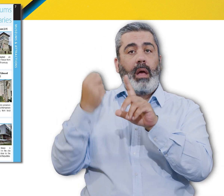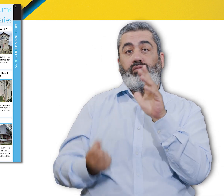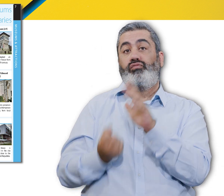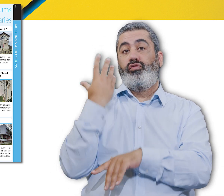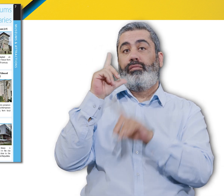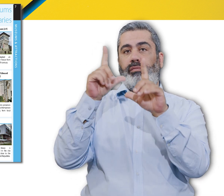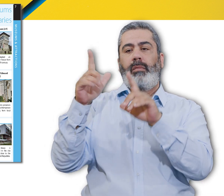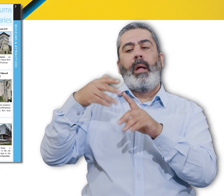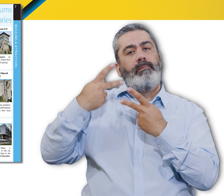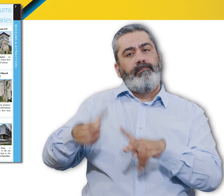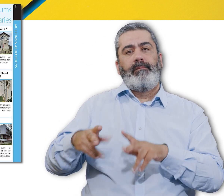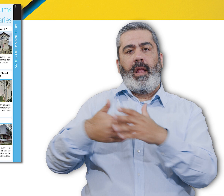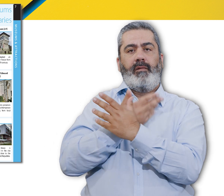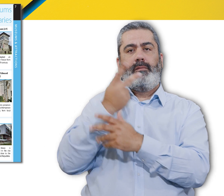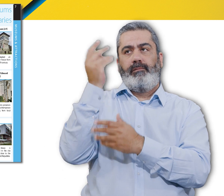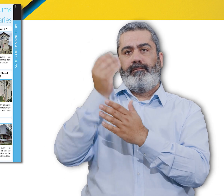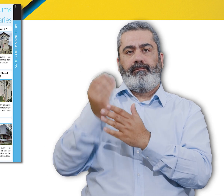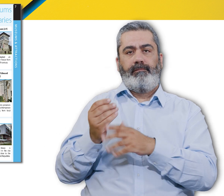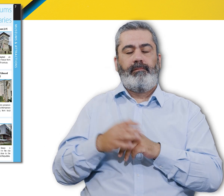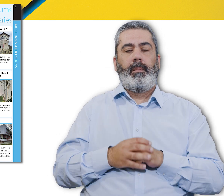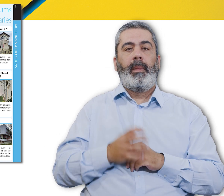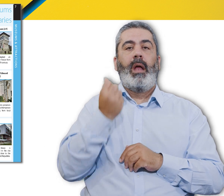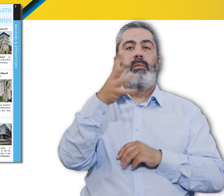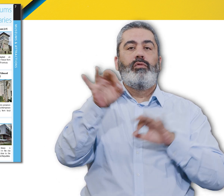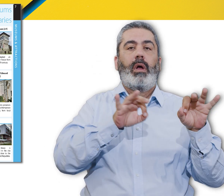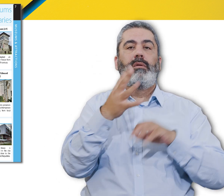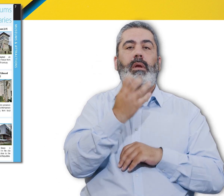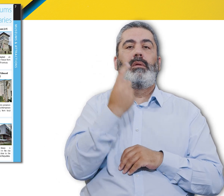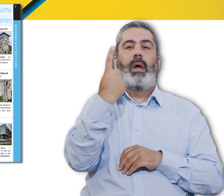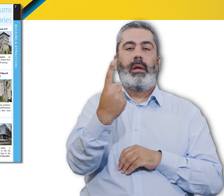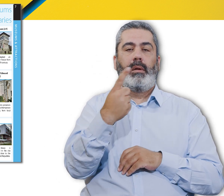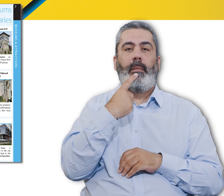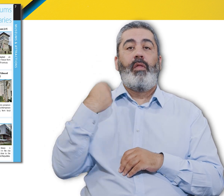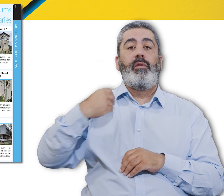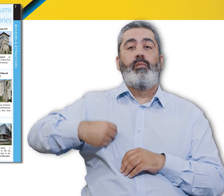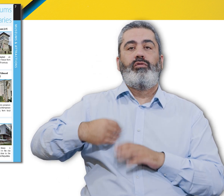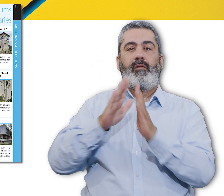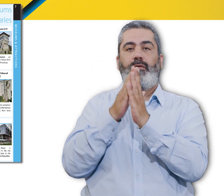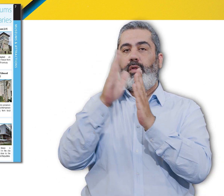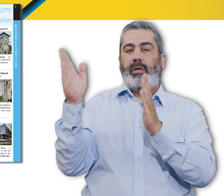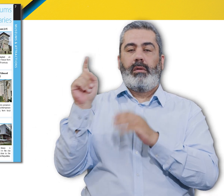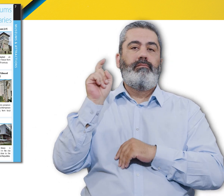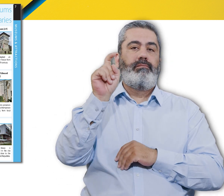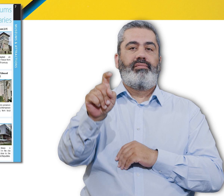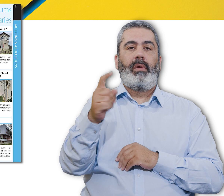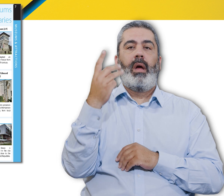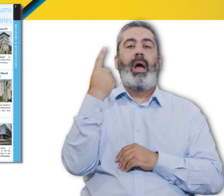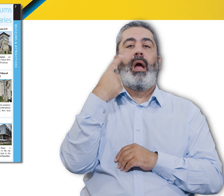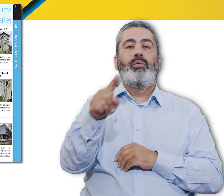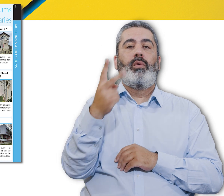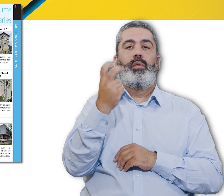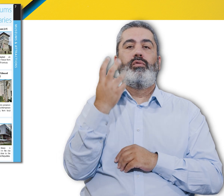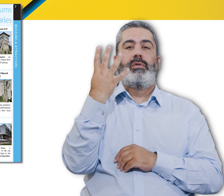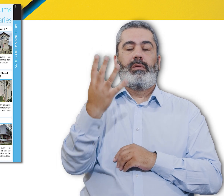artists. On the map number 124, the library is situated in the city center, close to the Boulevard